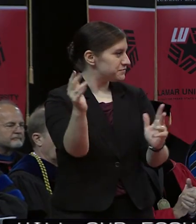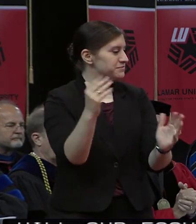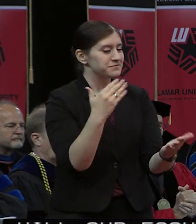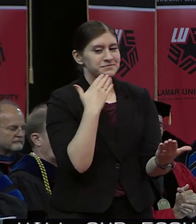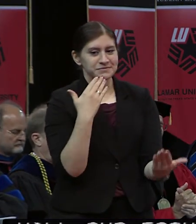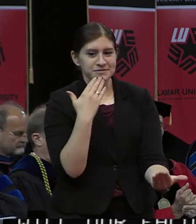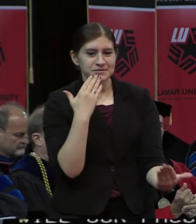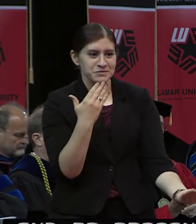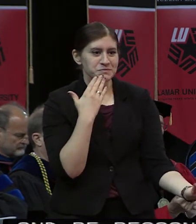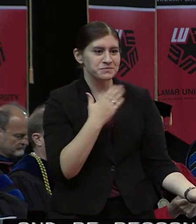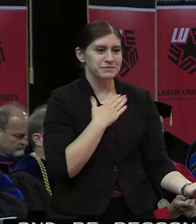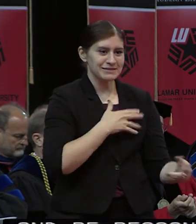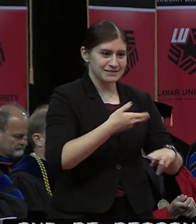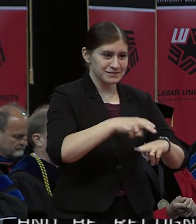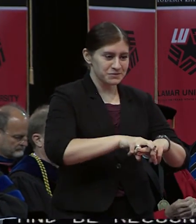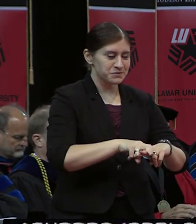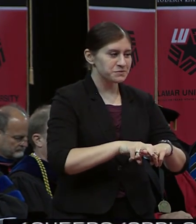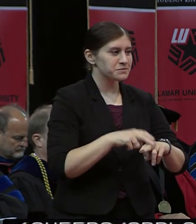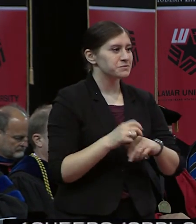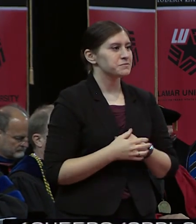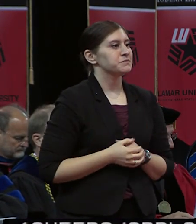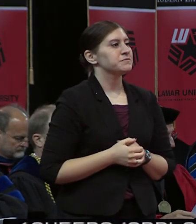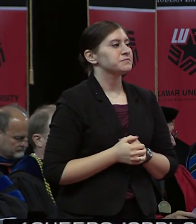Thank you, and please be seated.